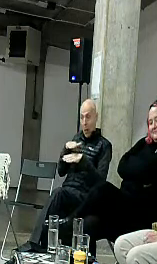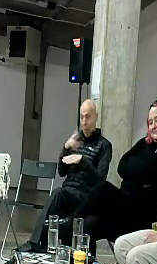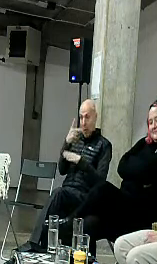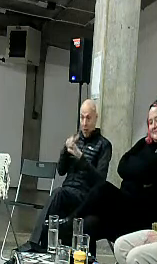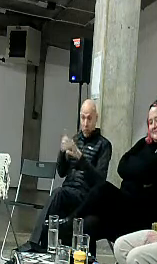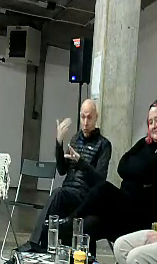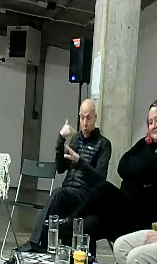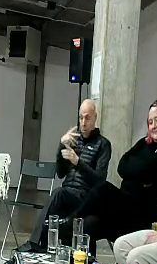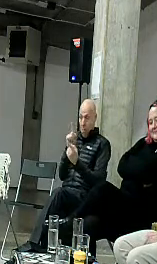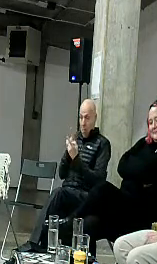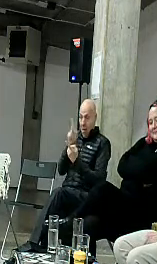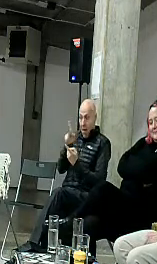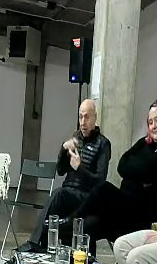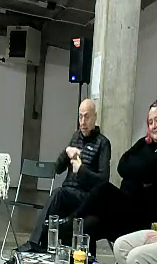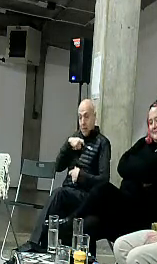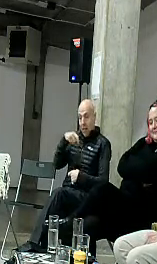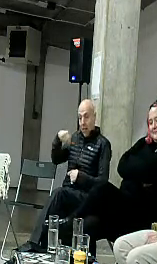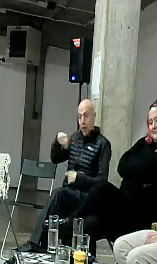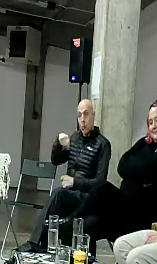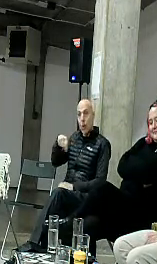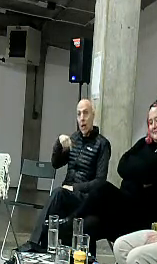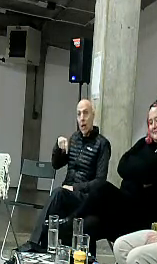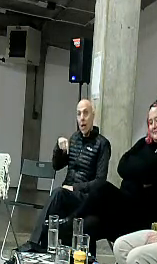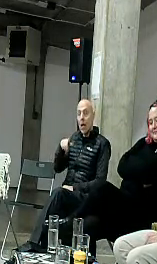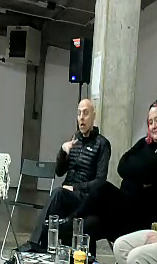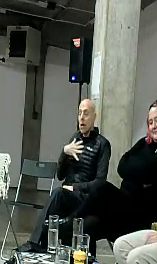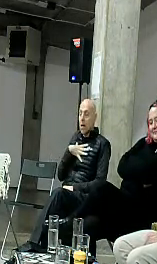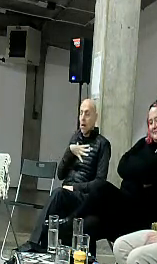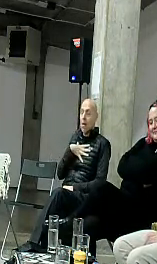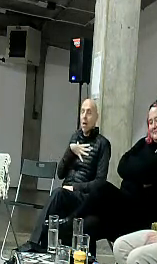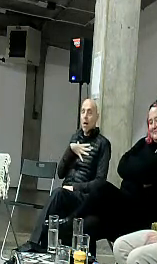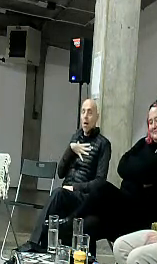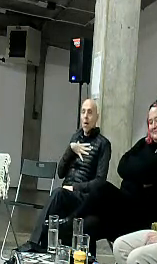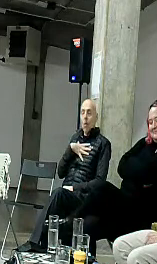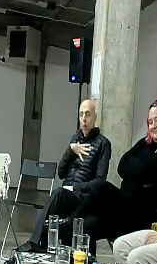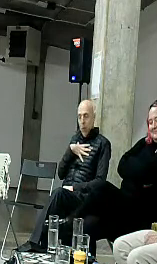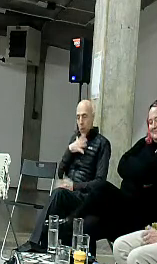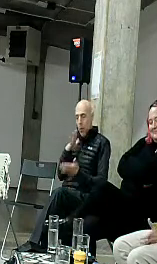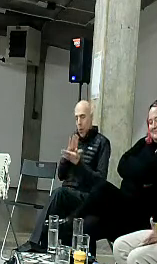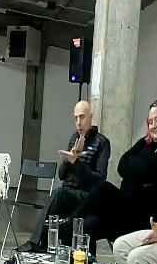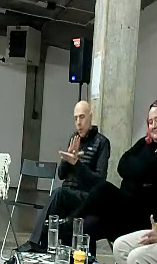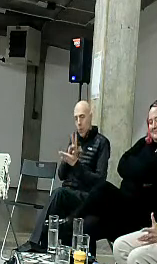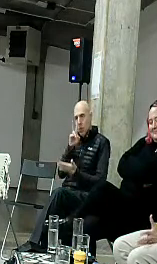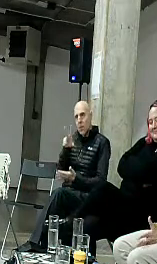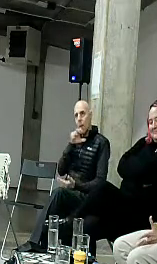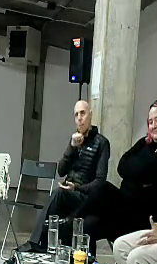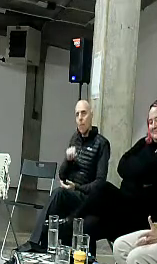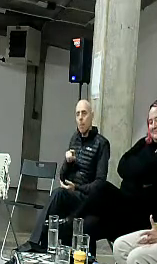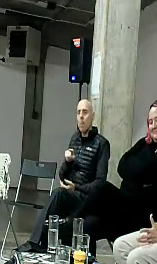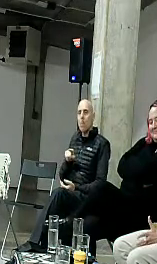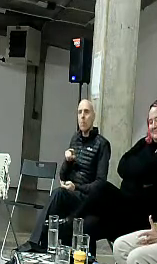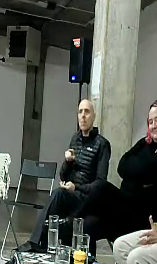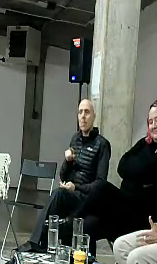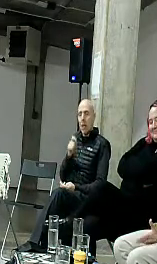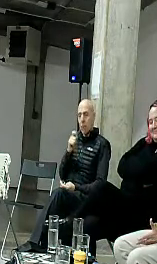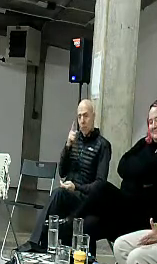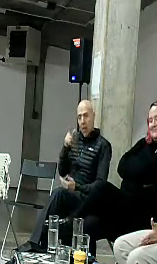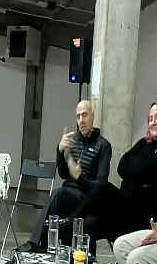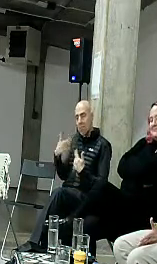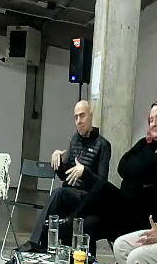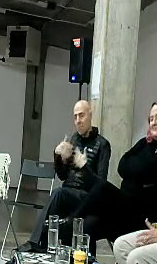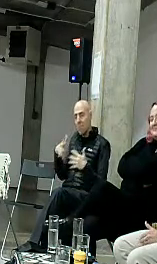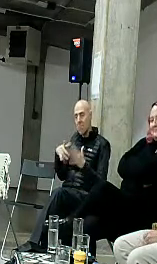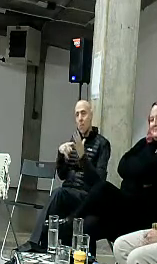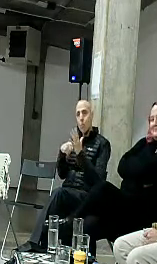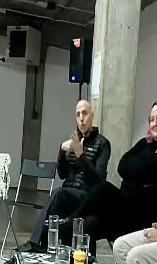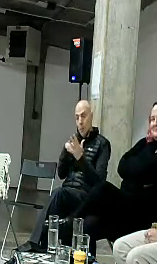ago. And I was so pleased to see him and realized how much he meant for me and what he'd